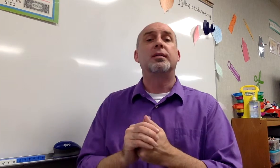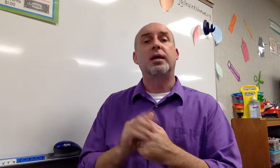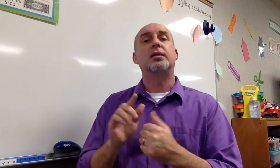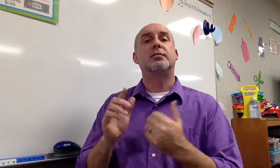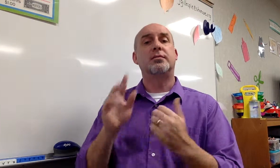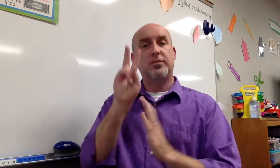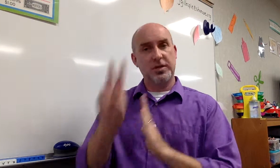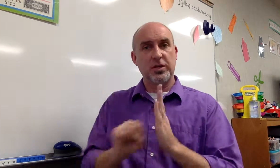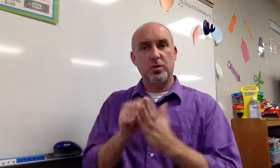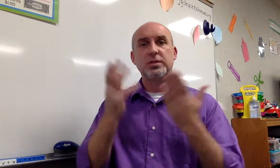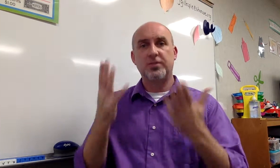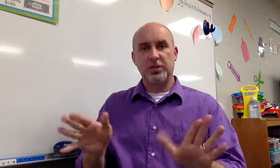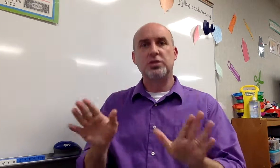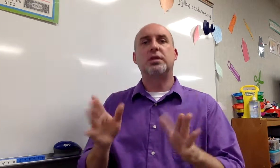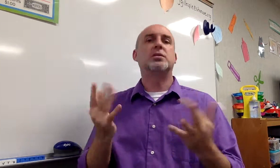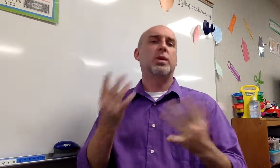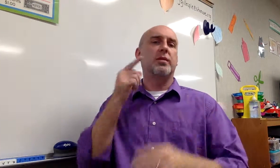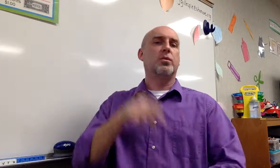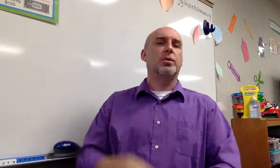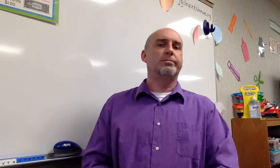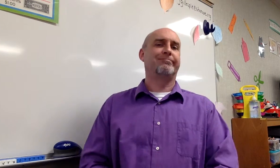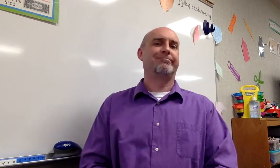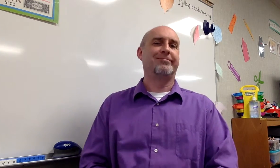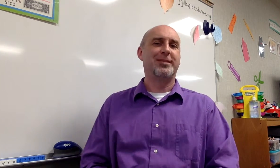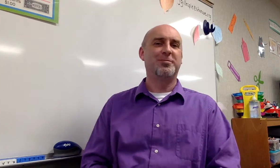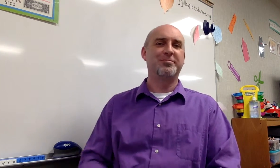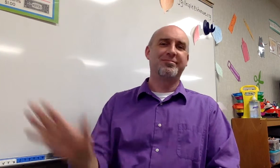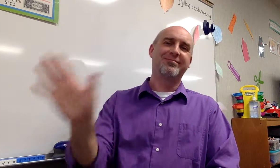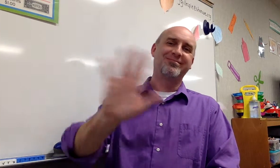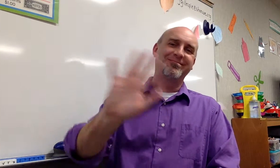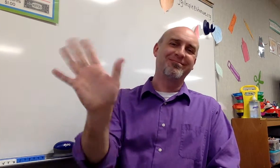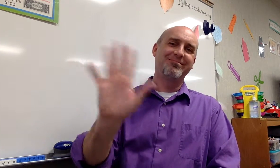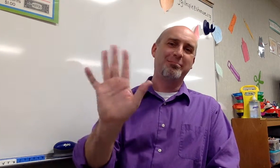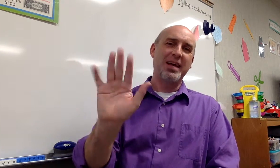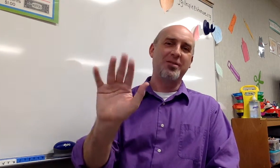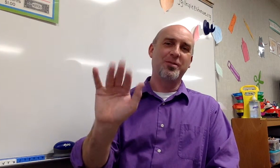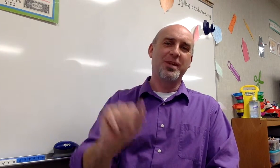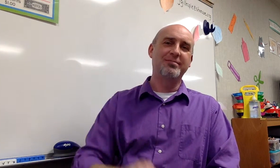then the video is finished and it's waiting for you. So, bye everyone.